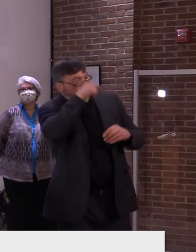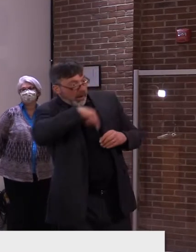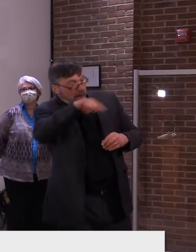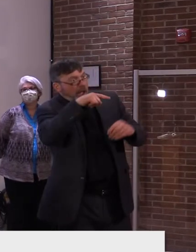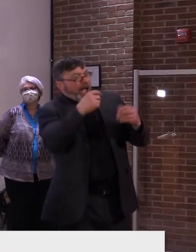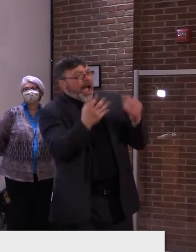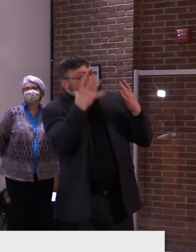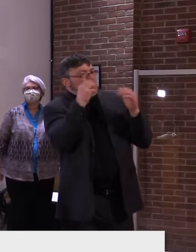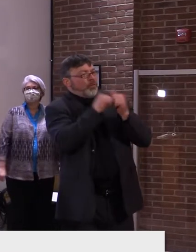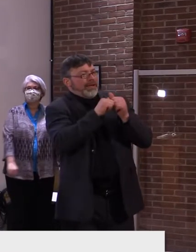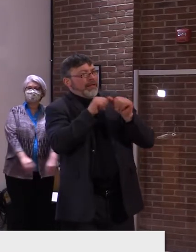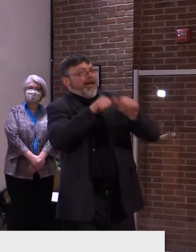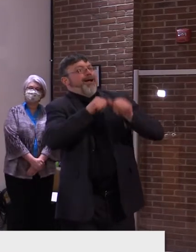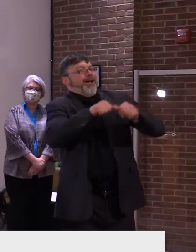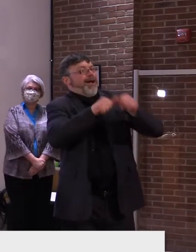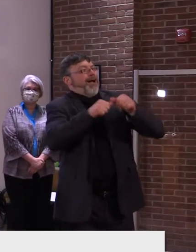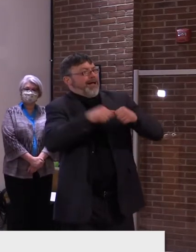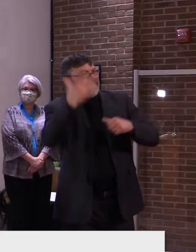from 1% to 10%.